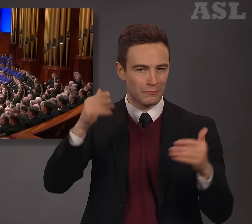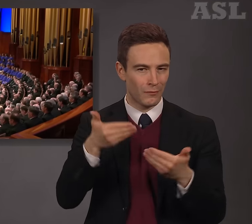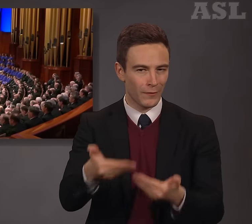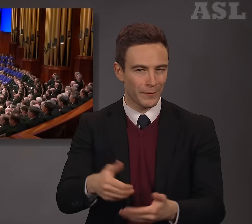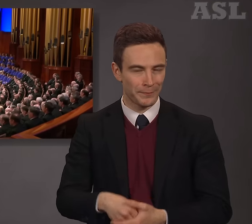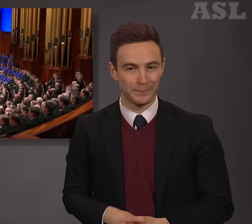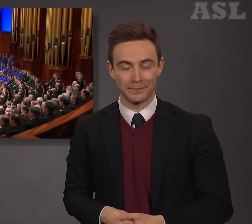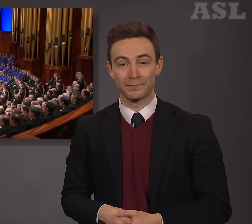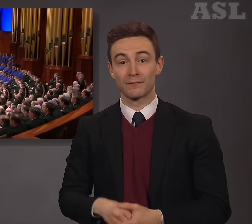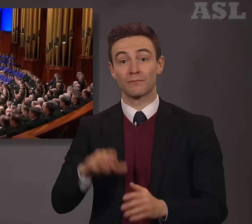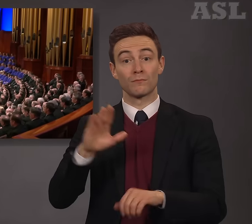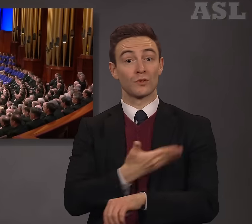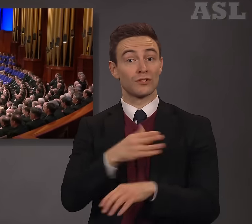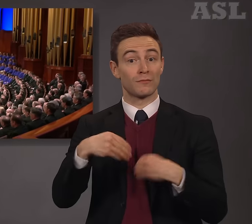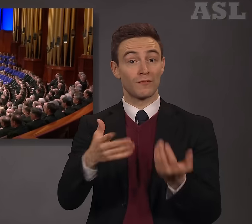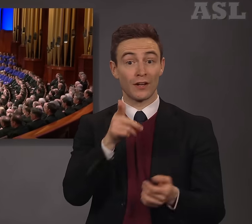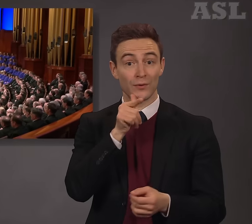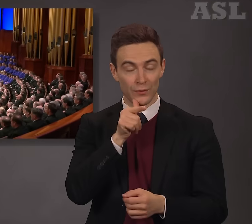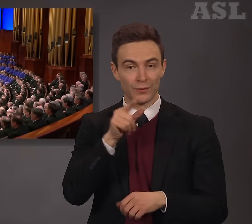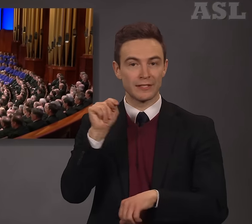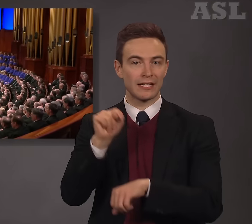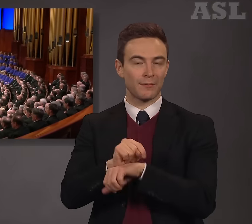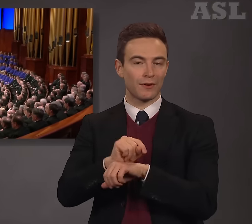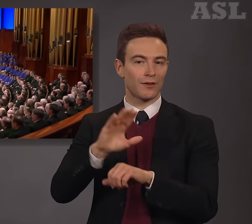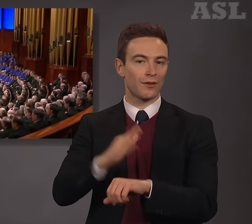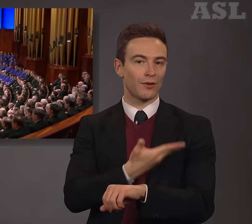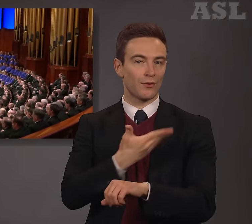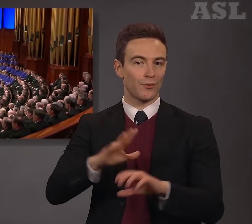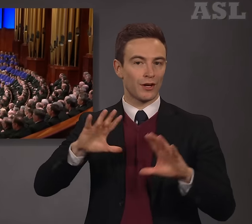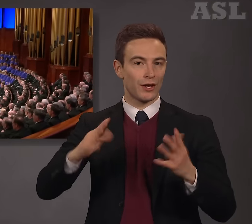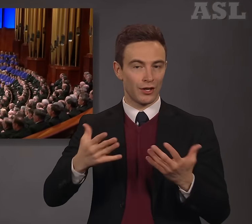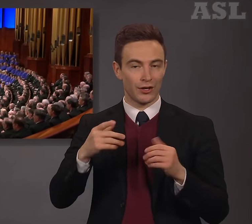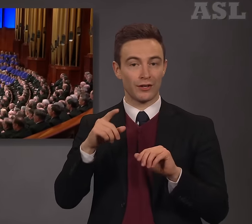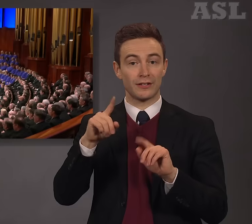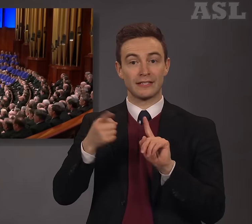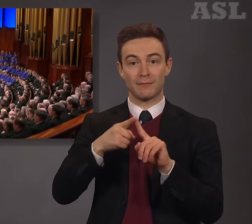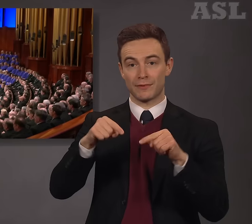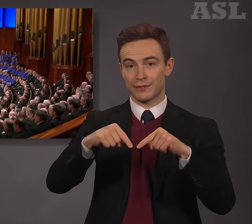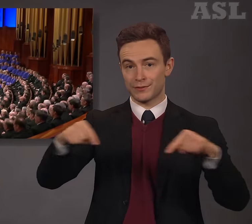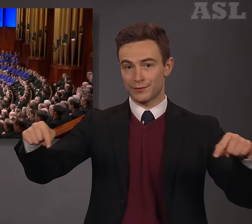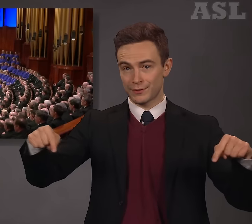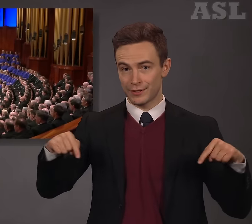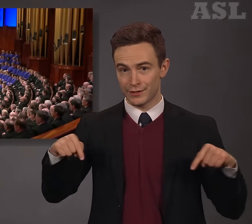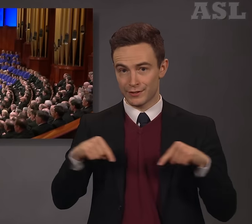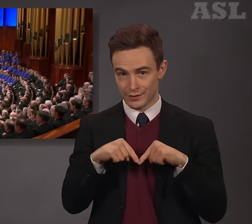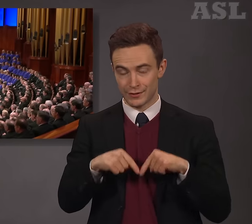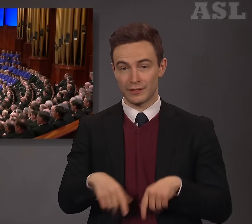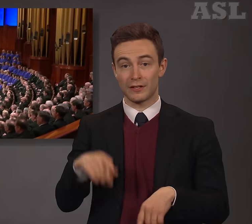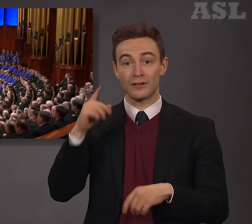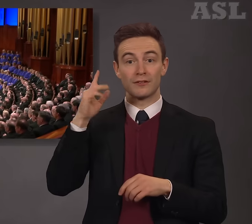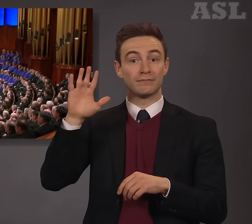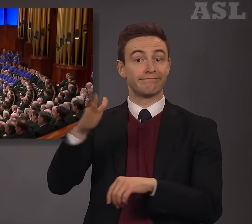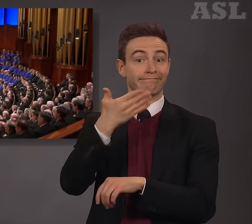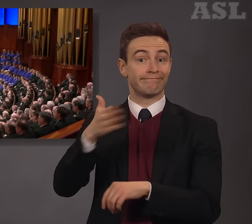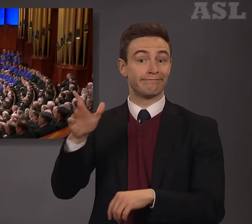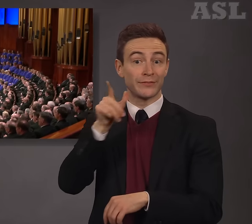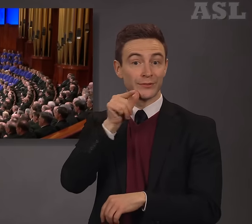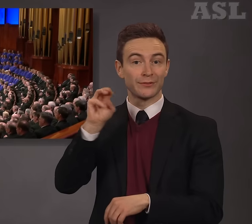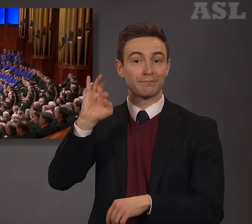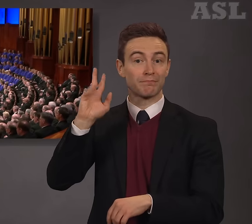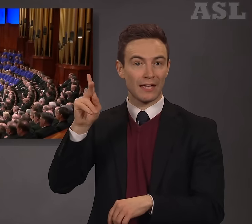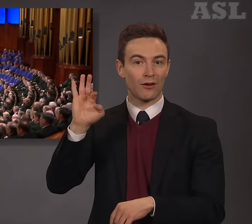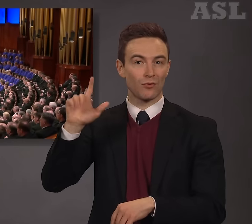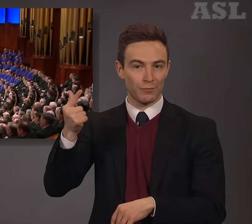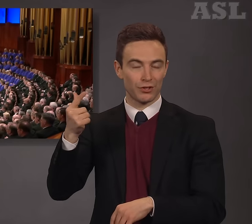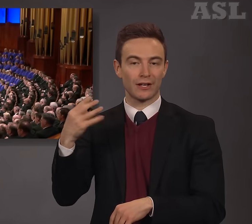this session will be provided by the Tabernacle Choir at Temple Square under the direction of Mac Wilberg and